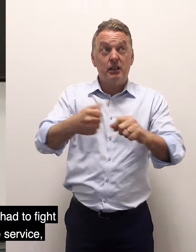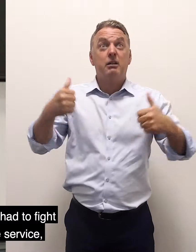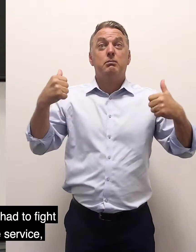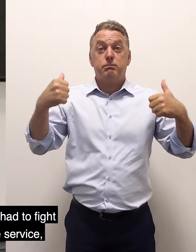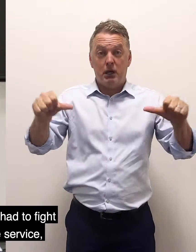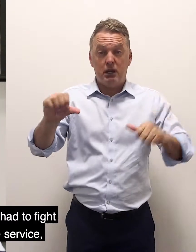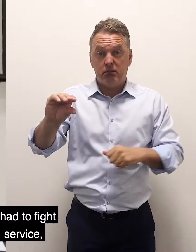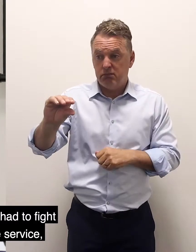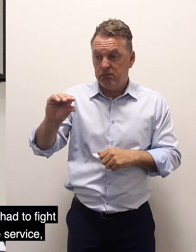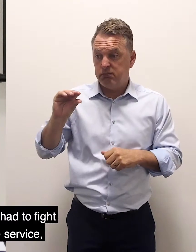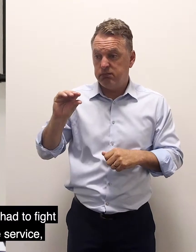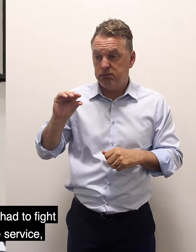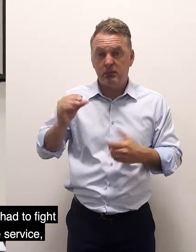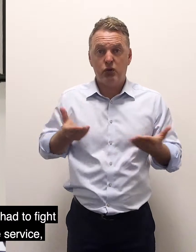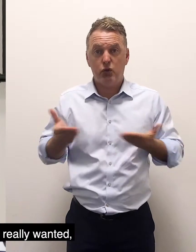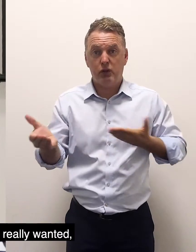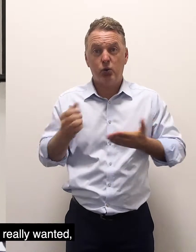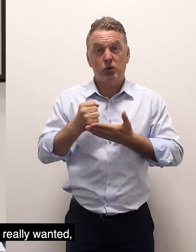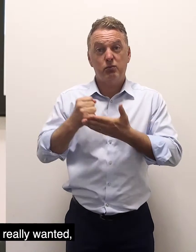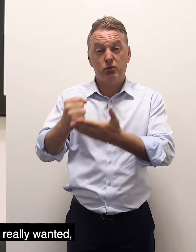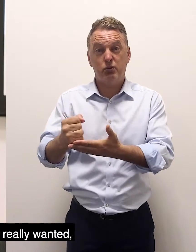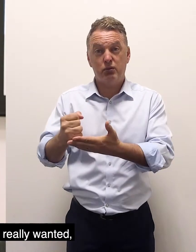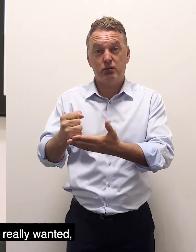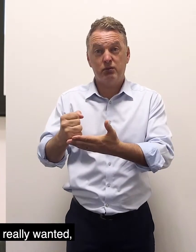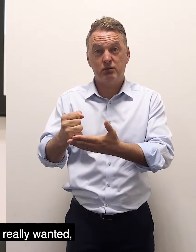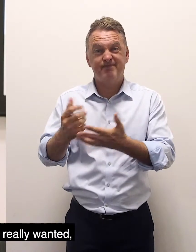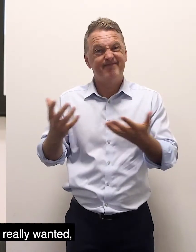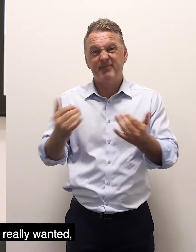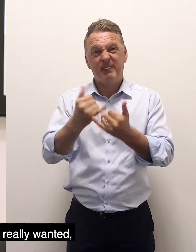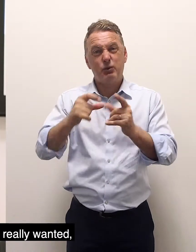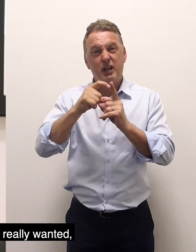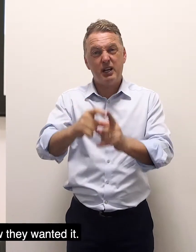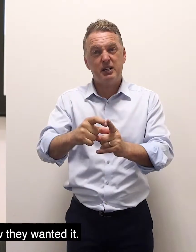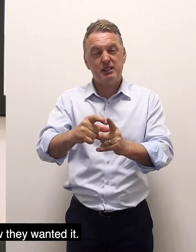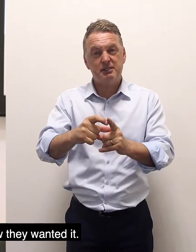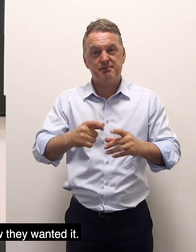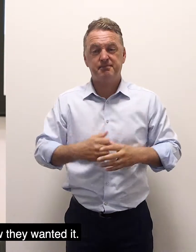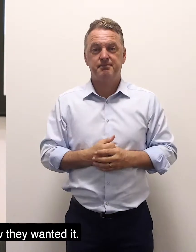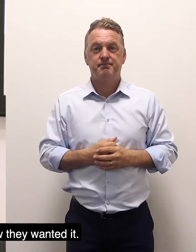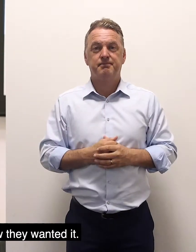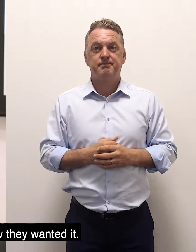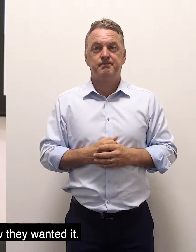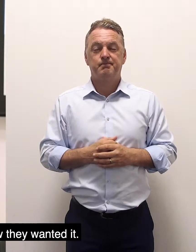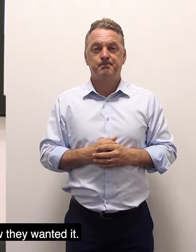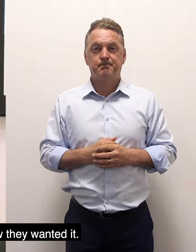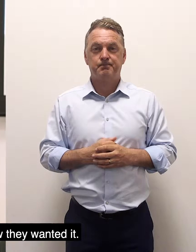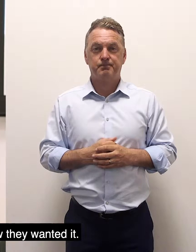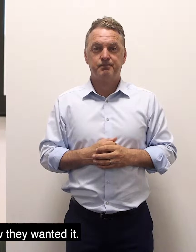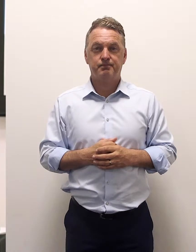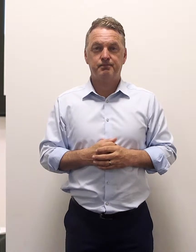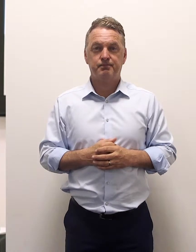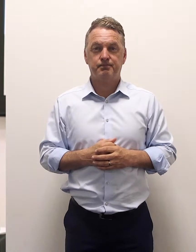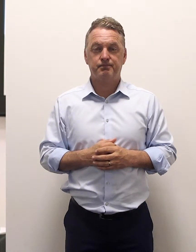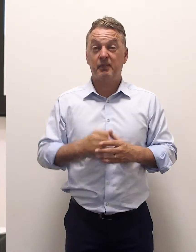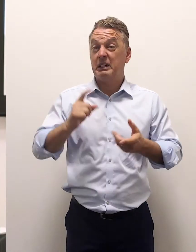Sometimes people had to fight hard to get some service, let alone get what they really wanted or to get the service how they wanted